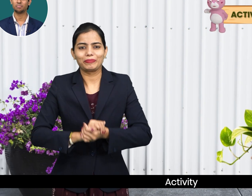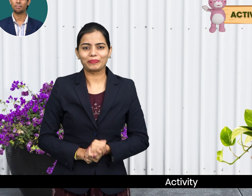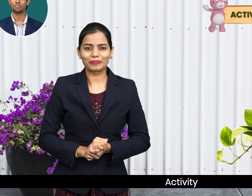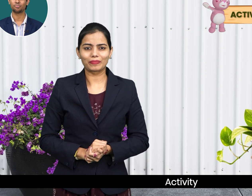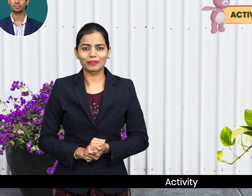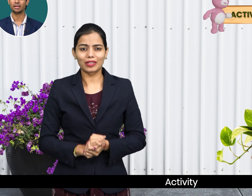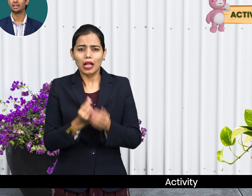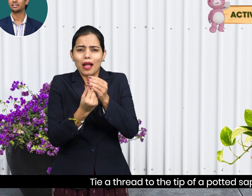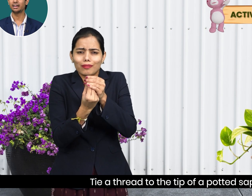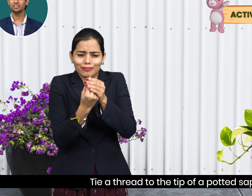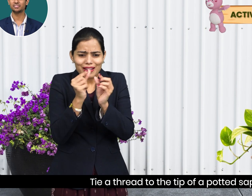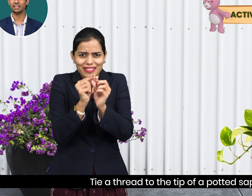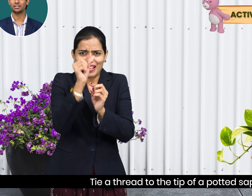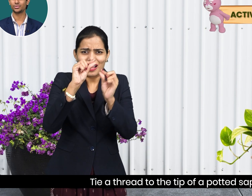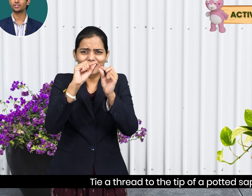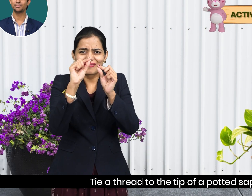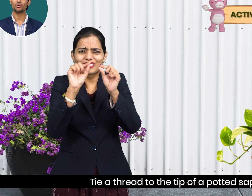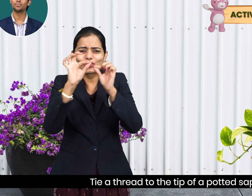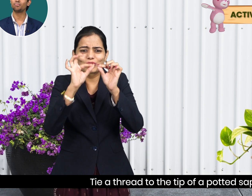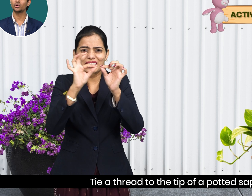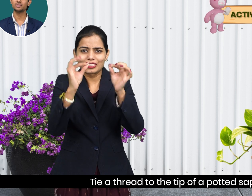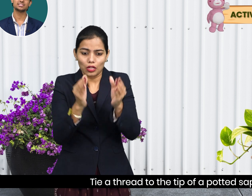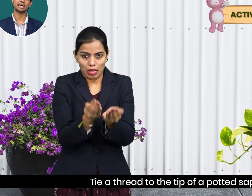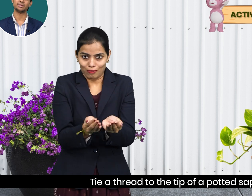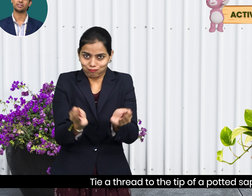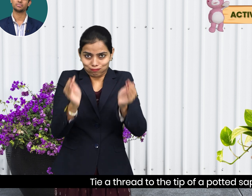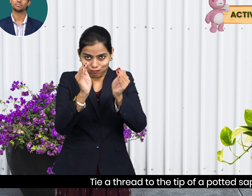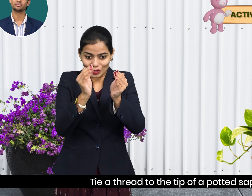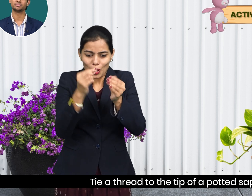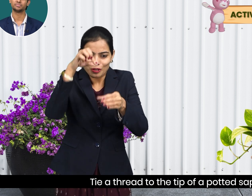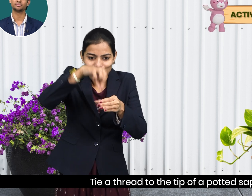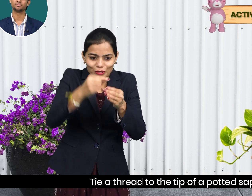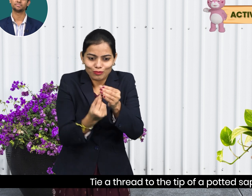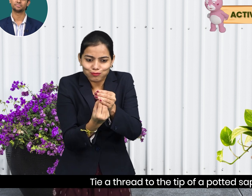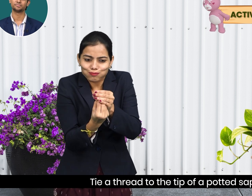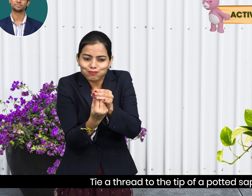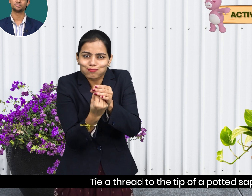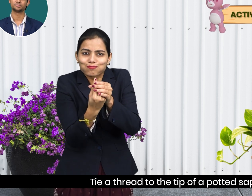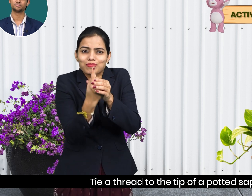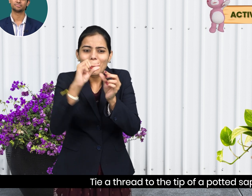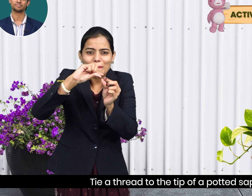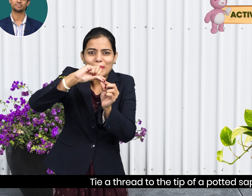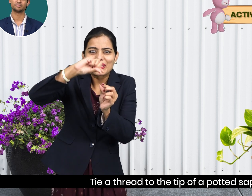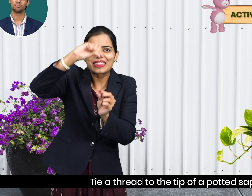Activity. Tie a thread to the tip of a potted sapling.